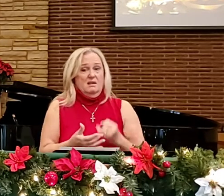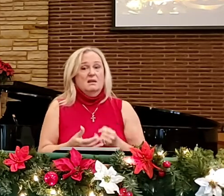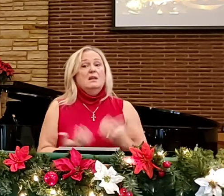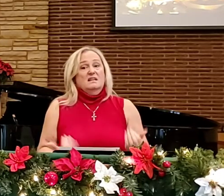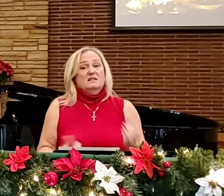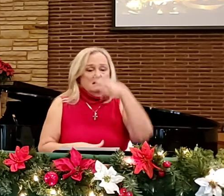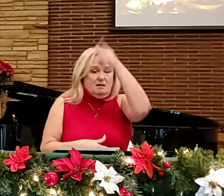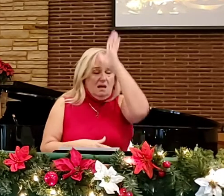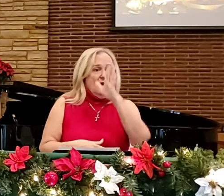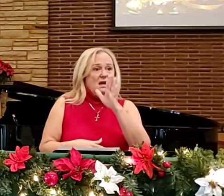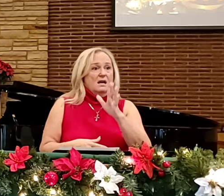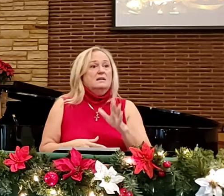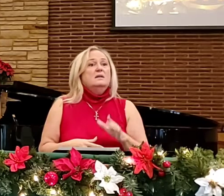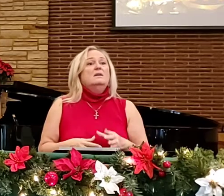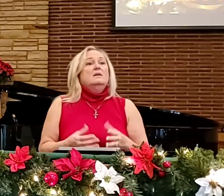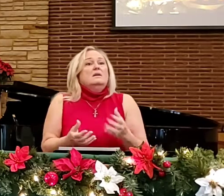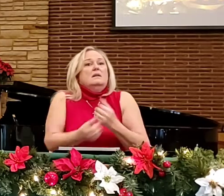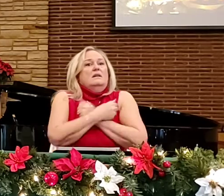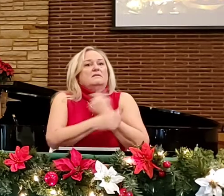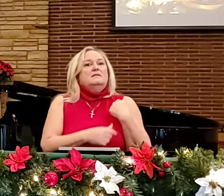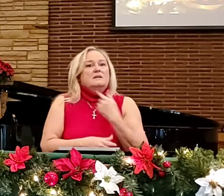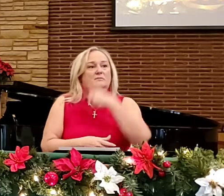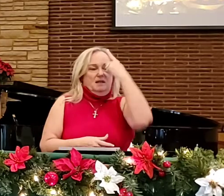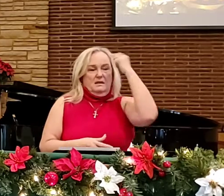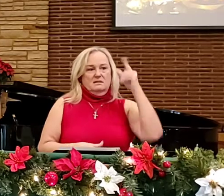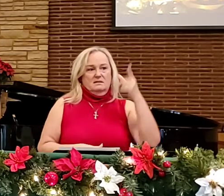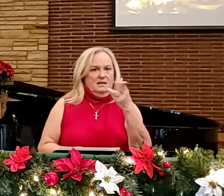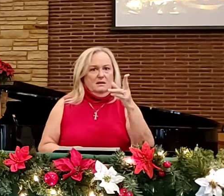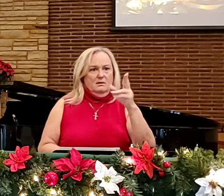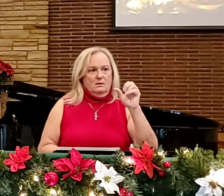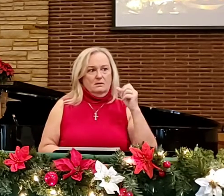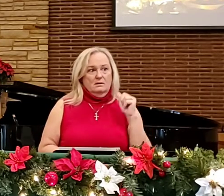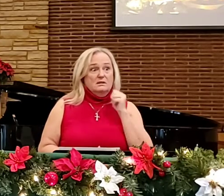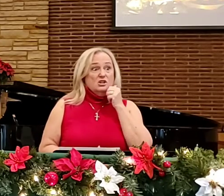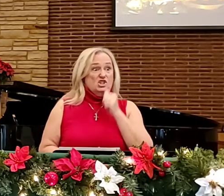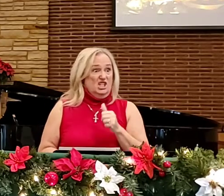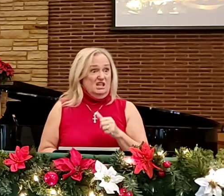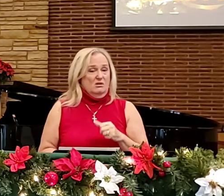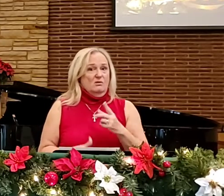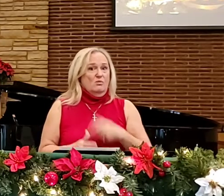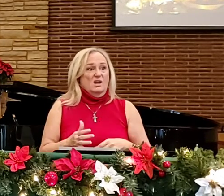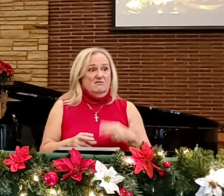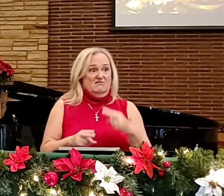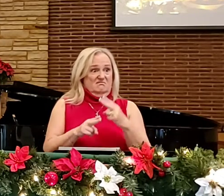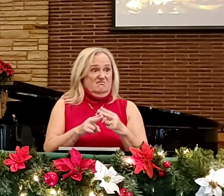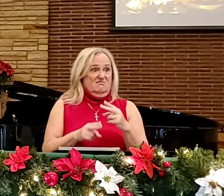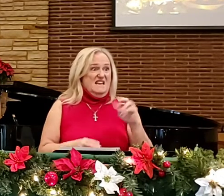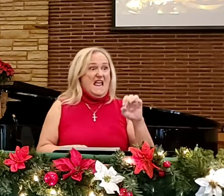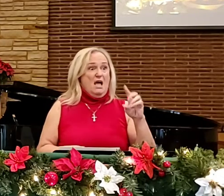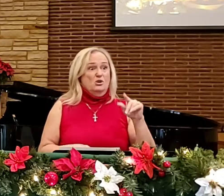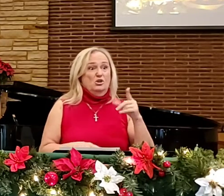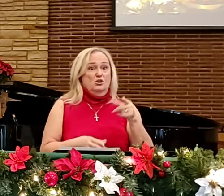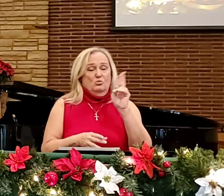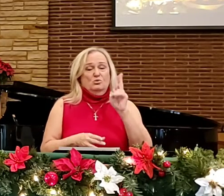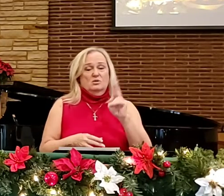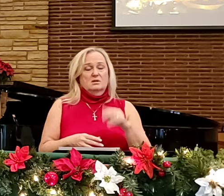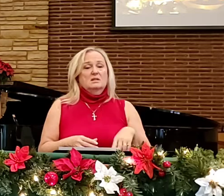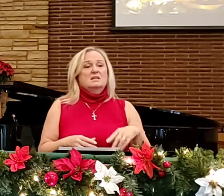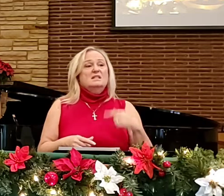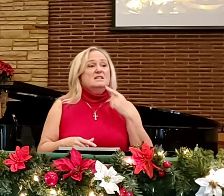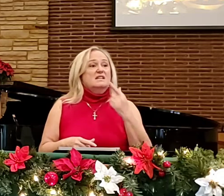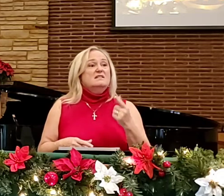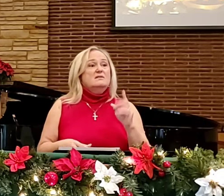This God insists on loving us because he or she or whatever pronoun you want to use claims to be